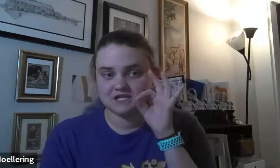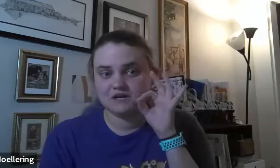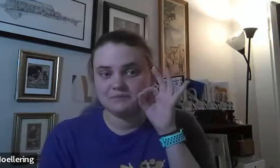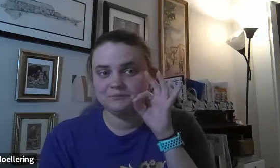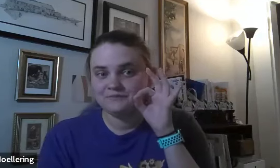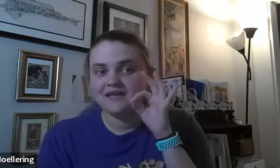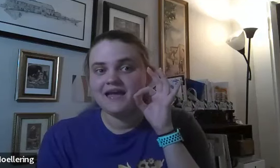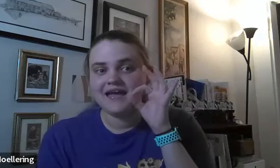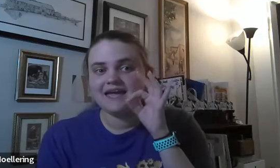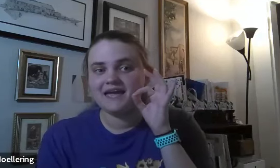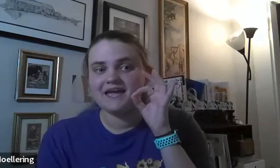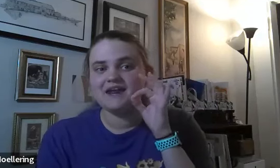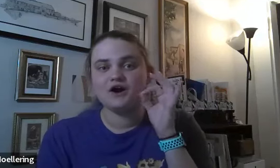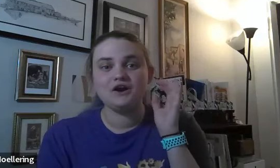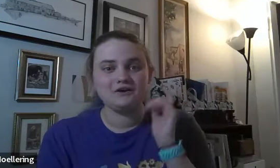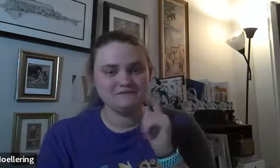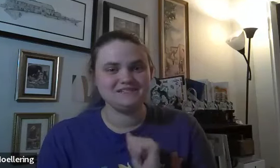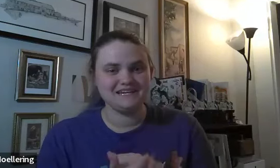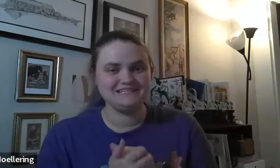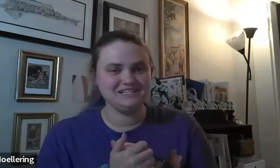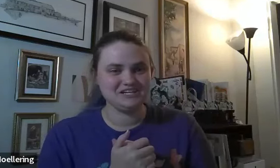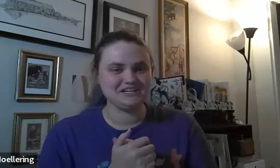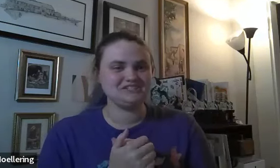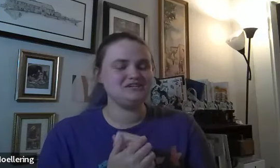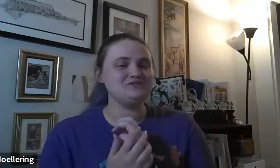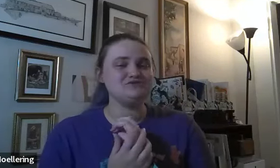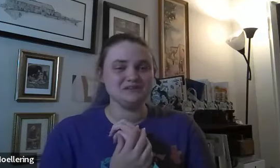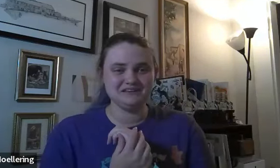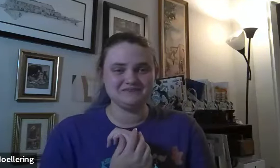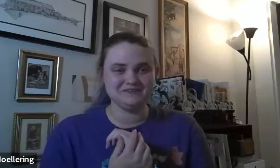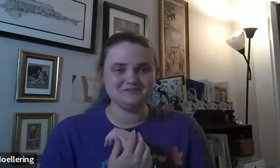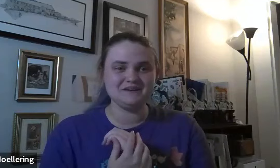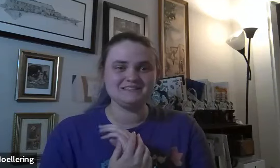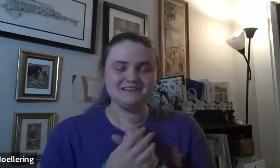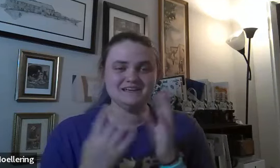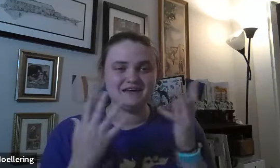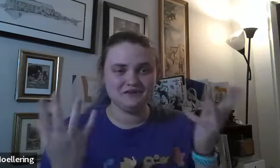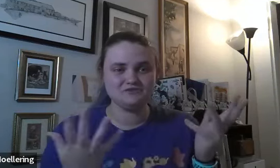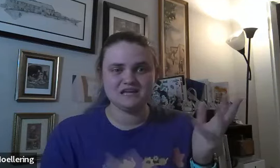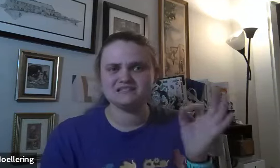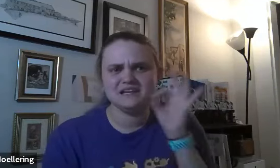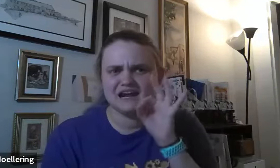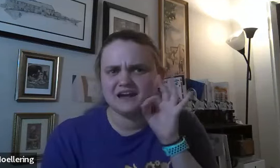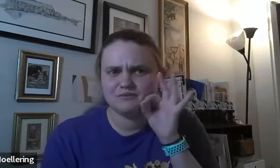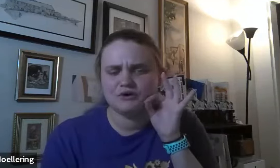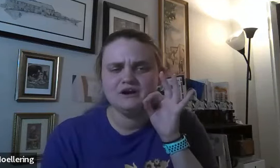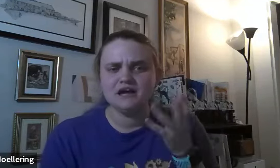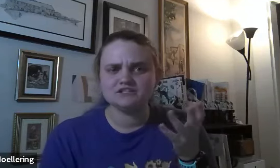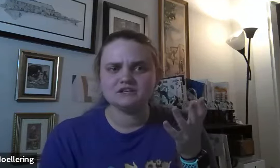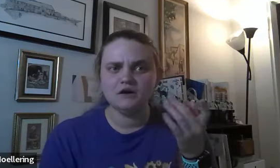ketchup. And on her first day teaching, she was really confused because a kid at lunch was asking, can I have more? And she's like, oh, you